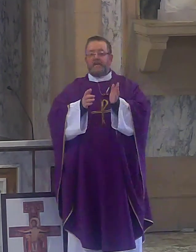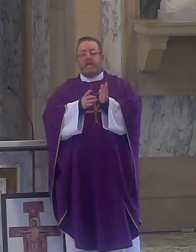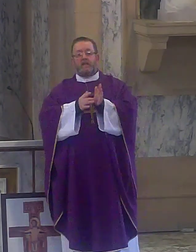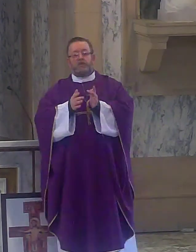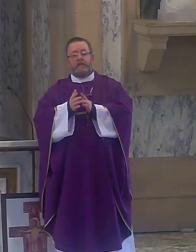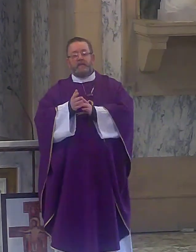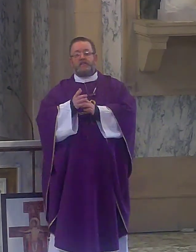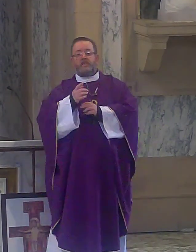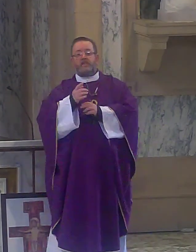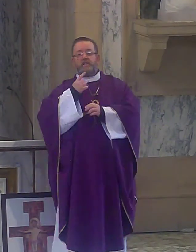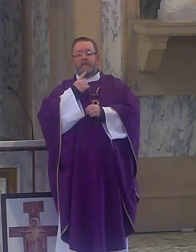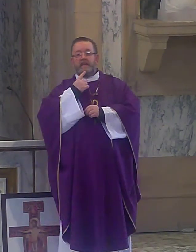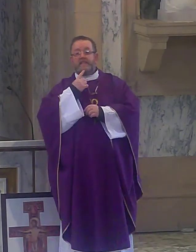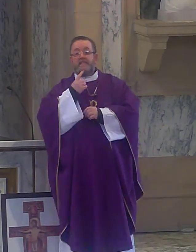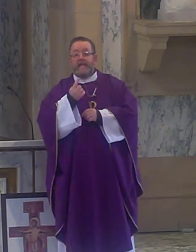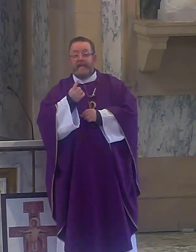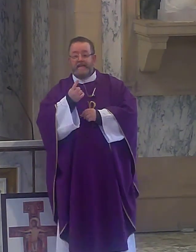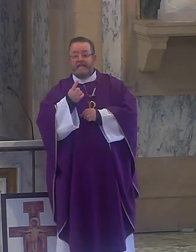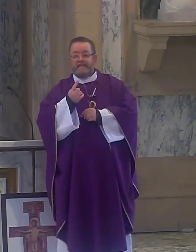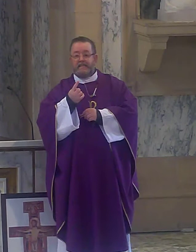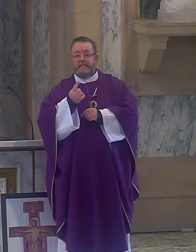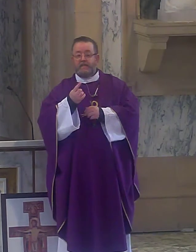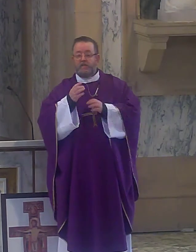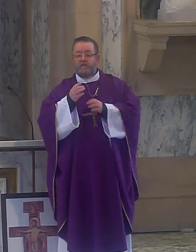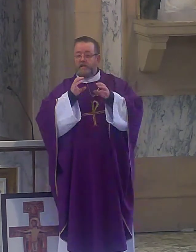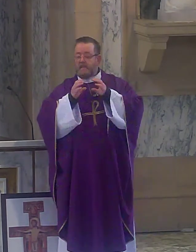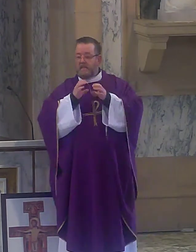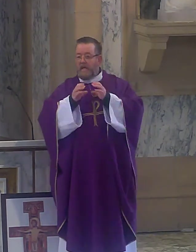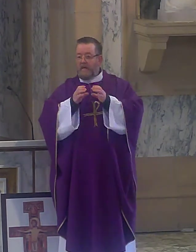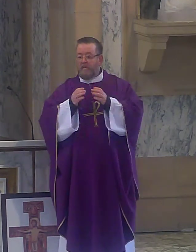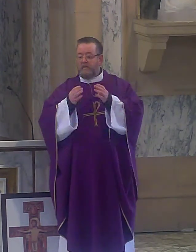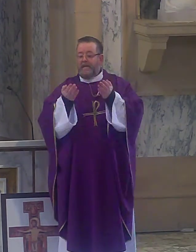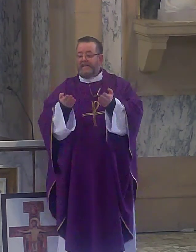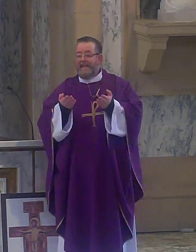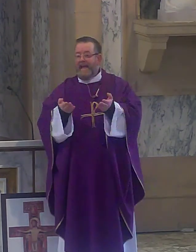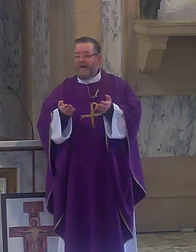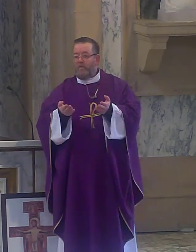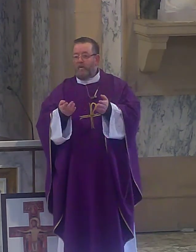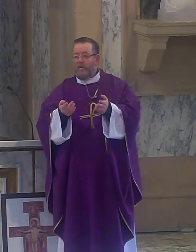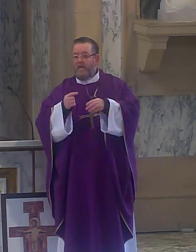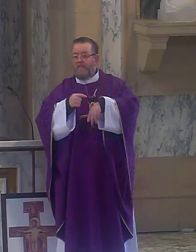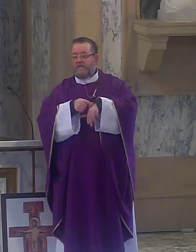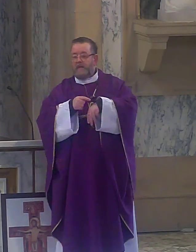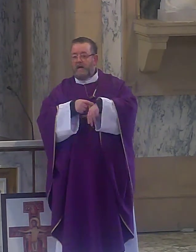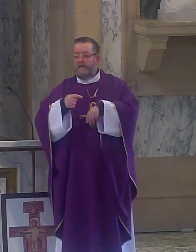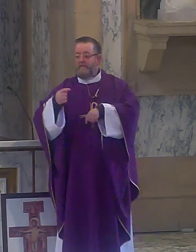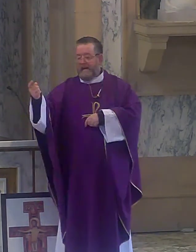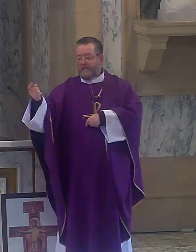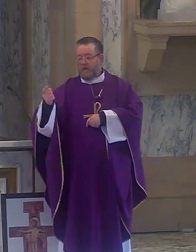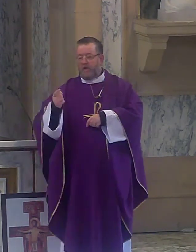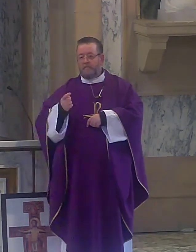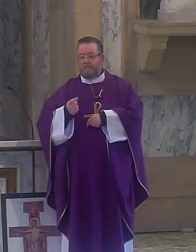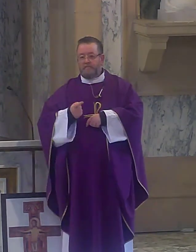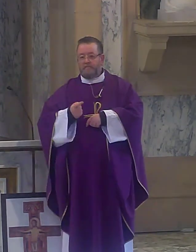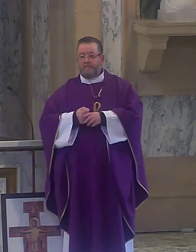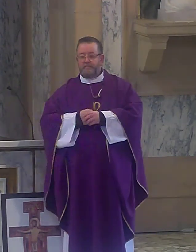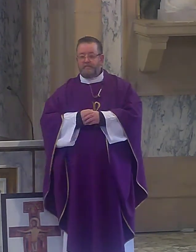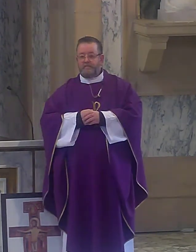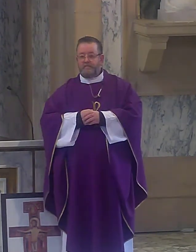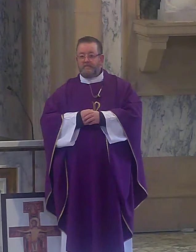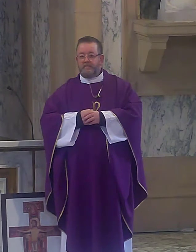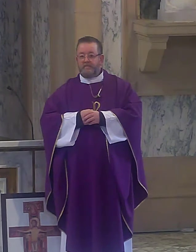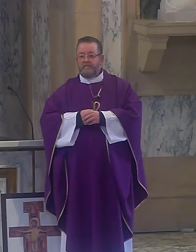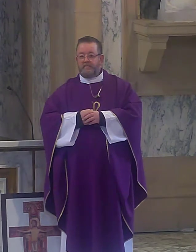that jesus says to his disciples now the time has come